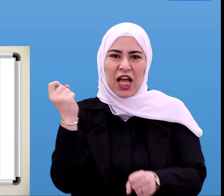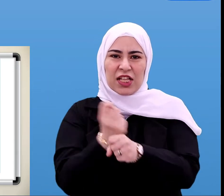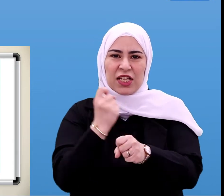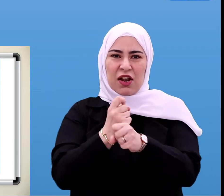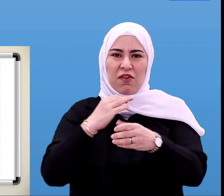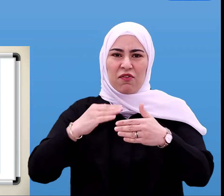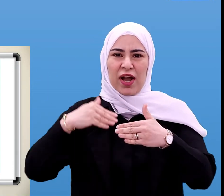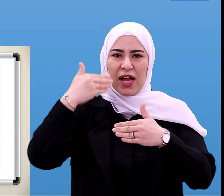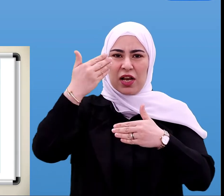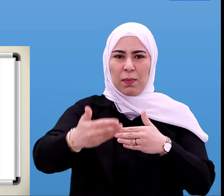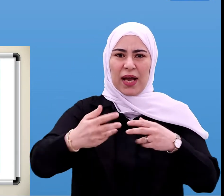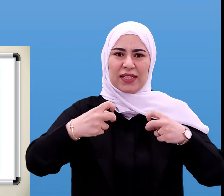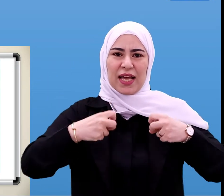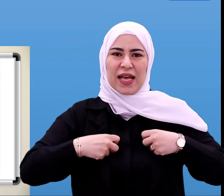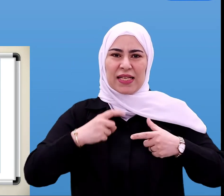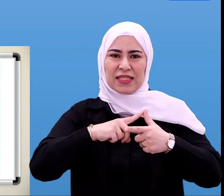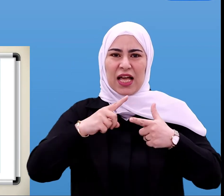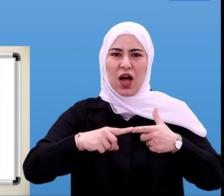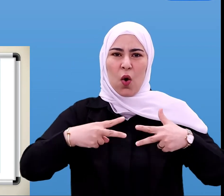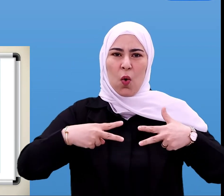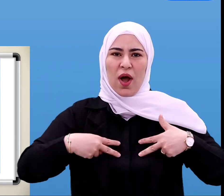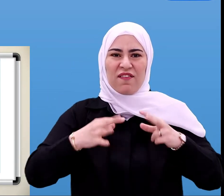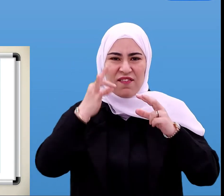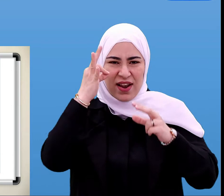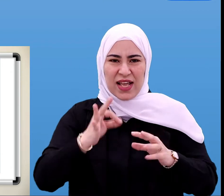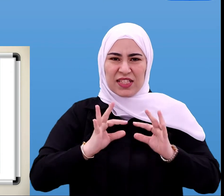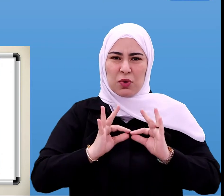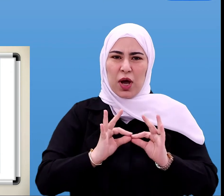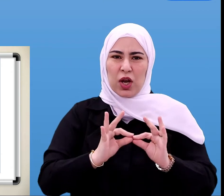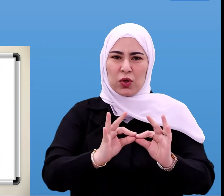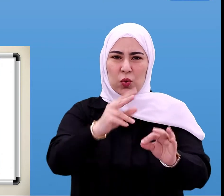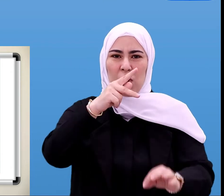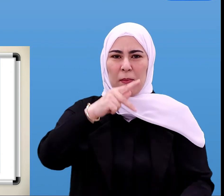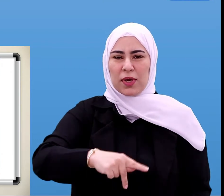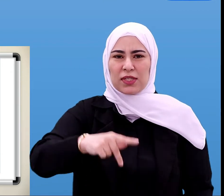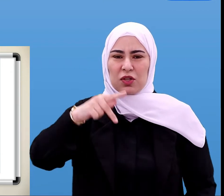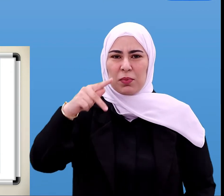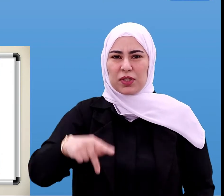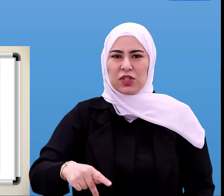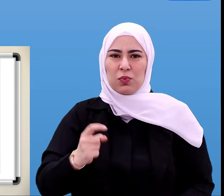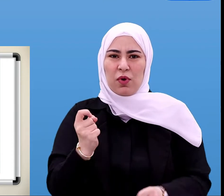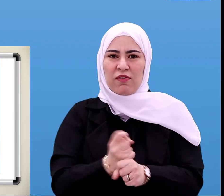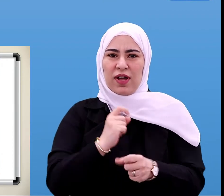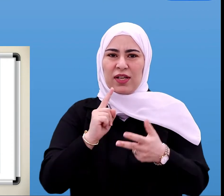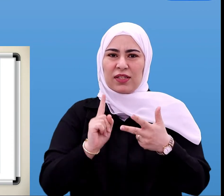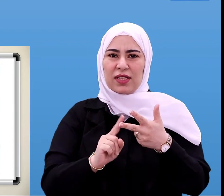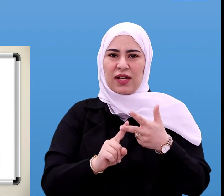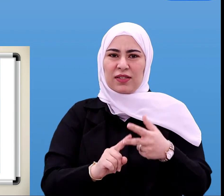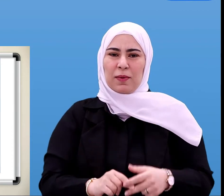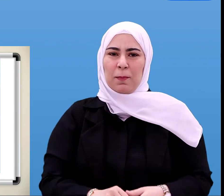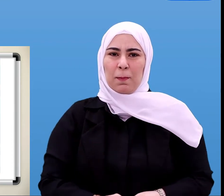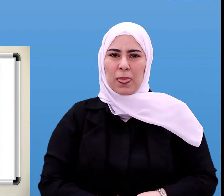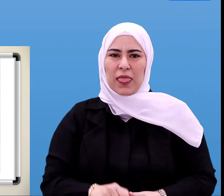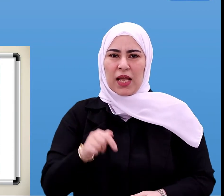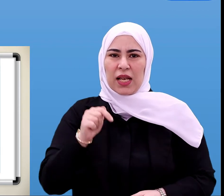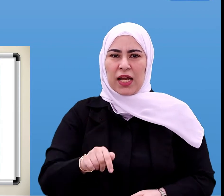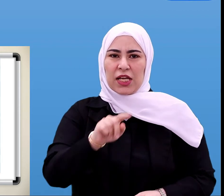after has or have is always in the past participle. Now the question is, when do